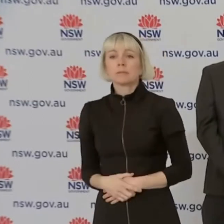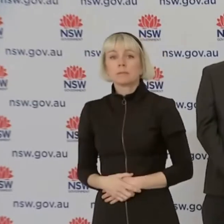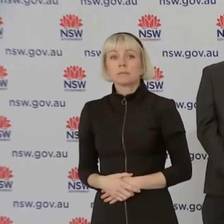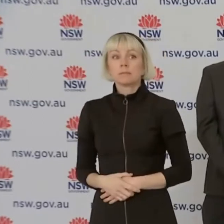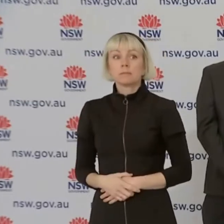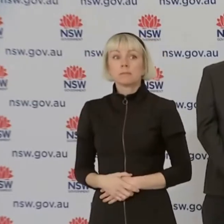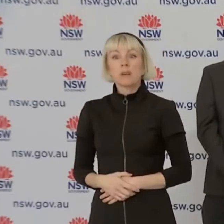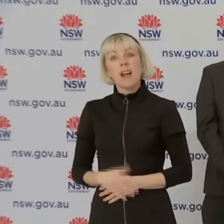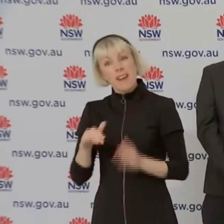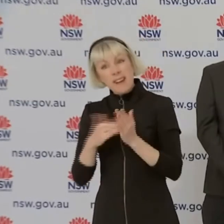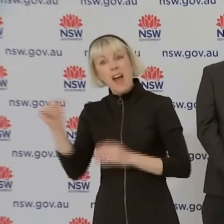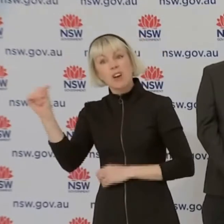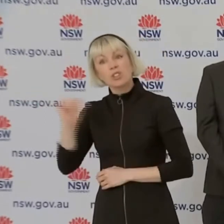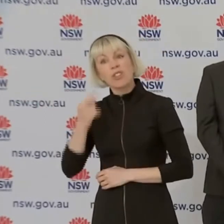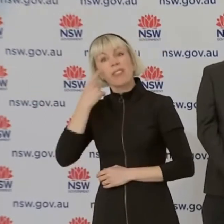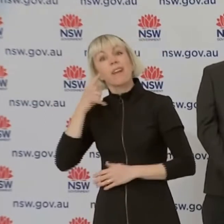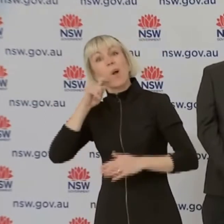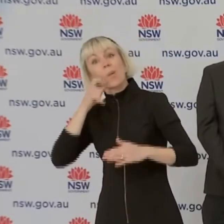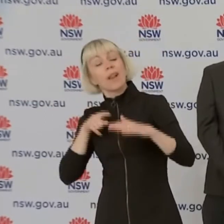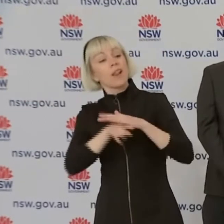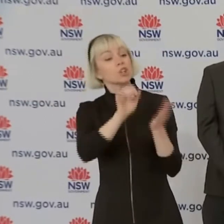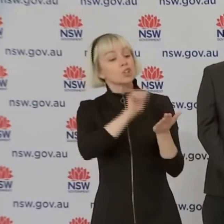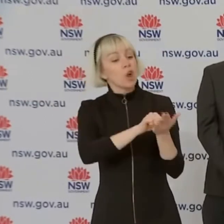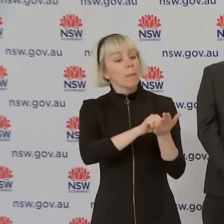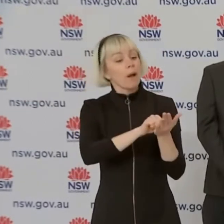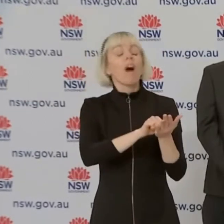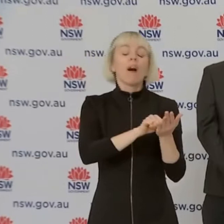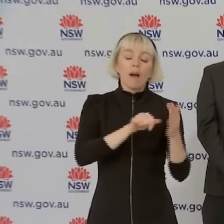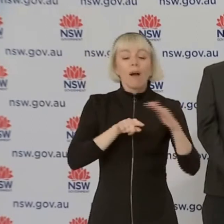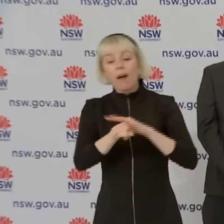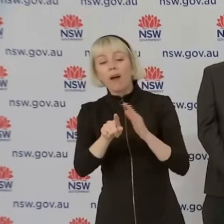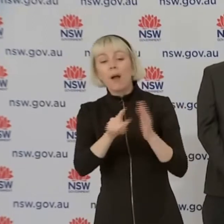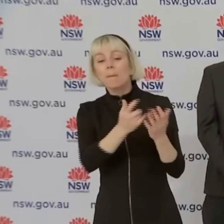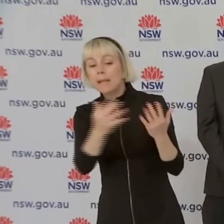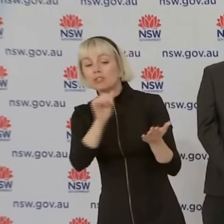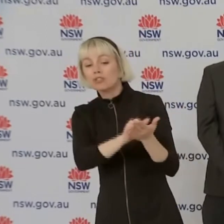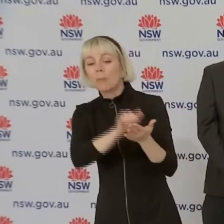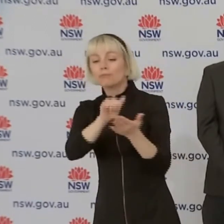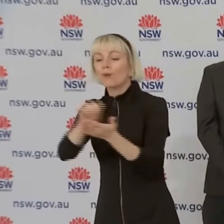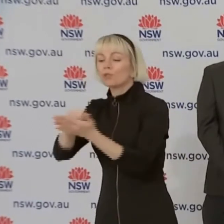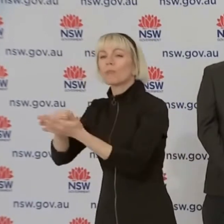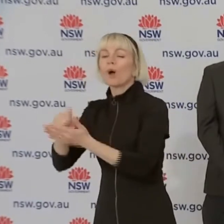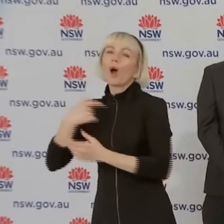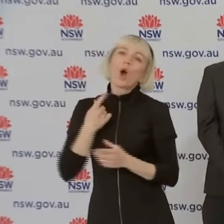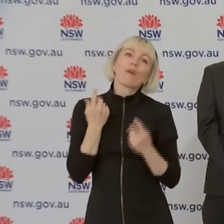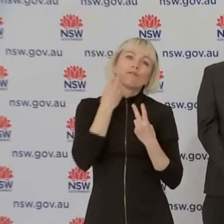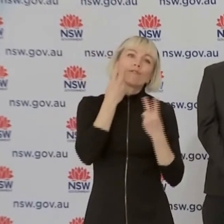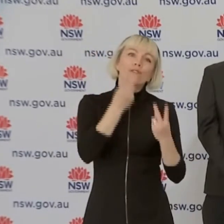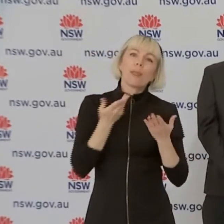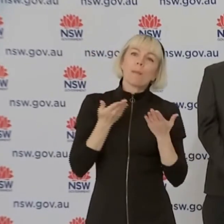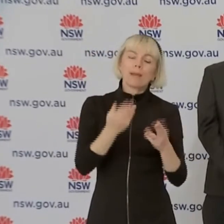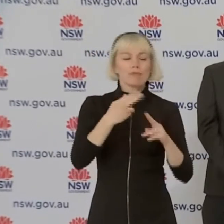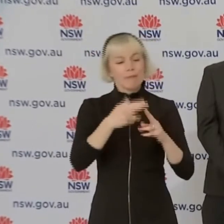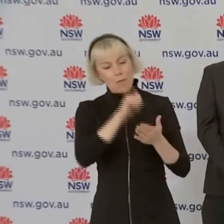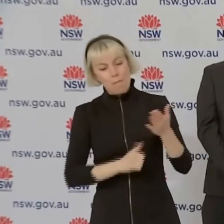5 or 6 shops. And the last thing our contact tracers want is that people have gone to this bakery, to this